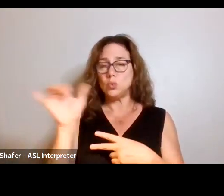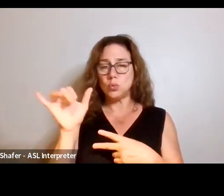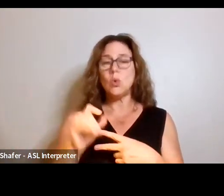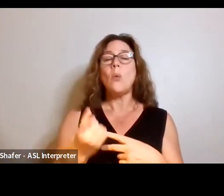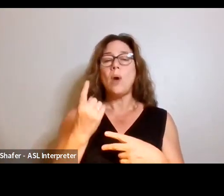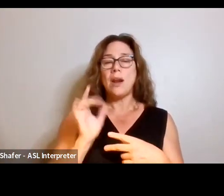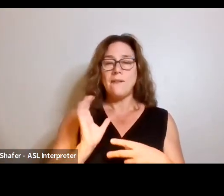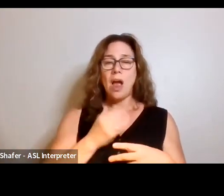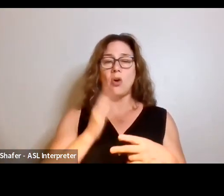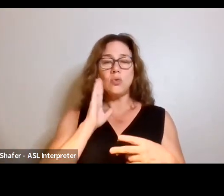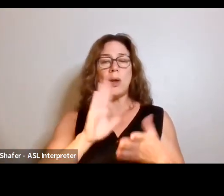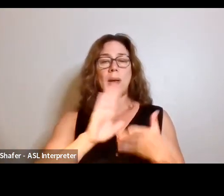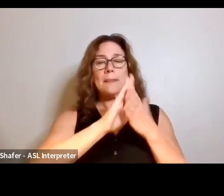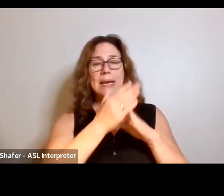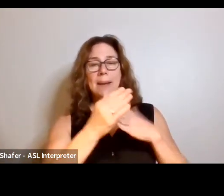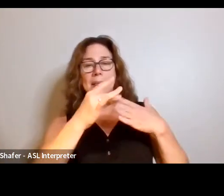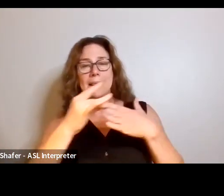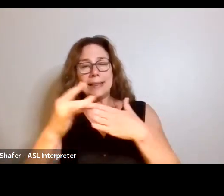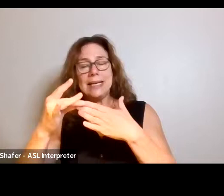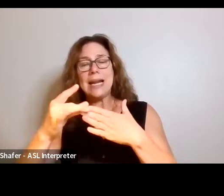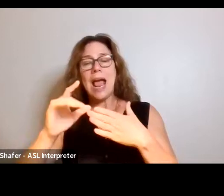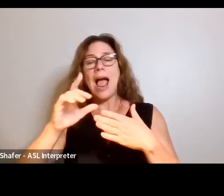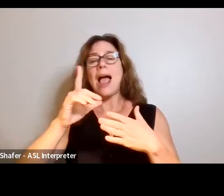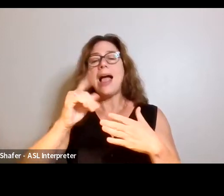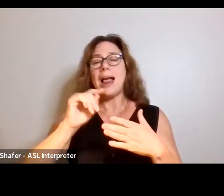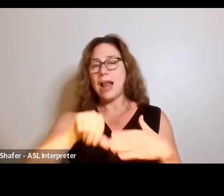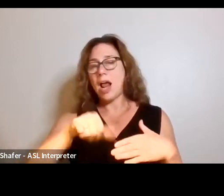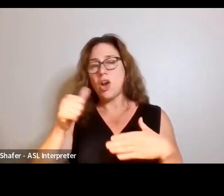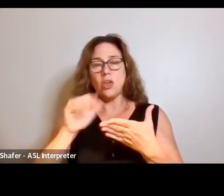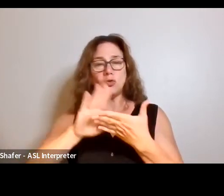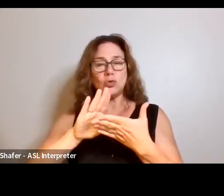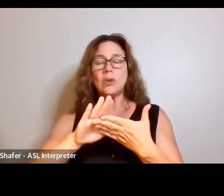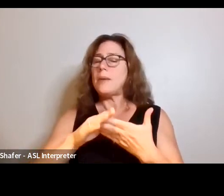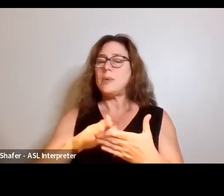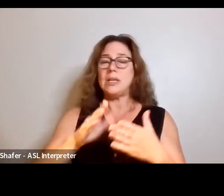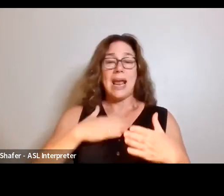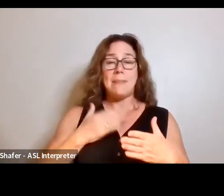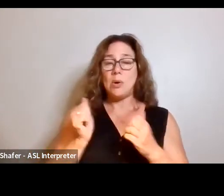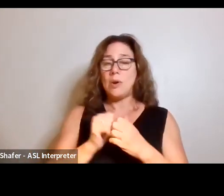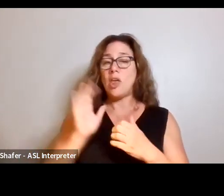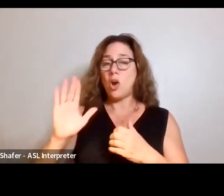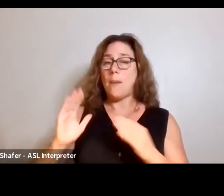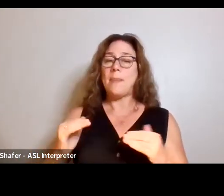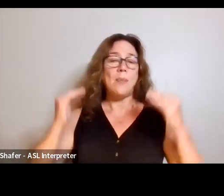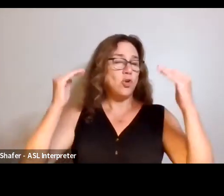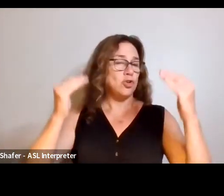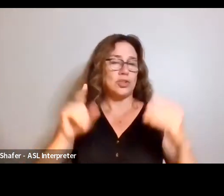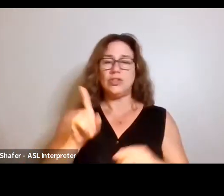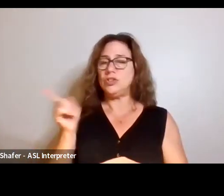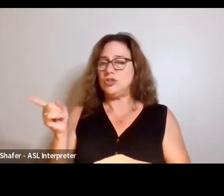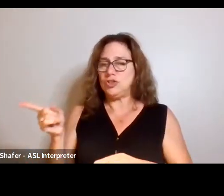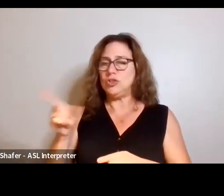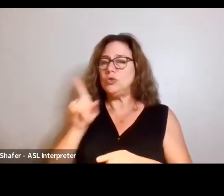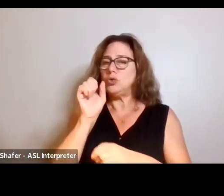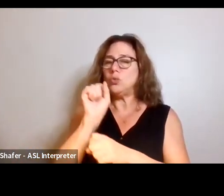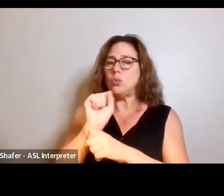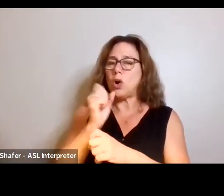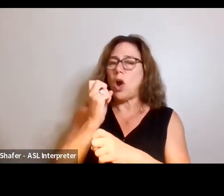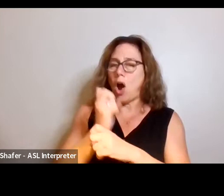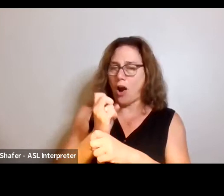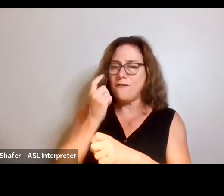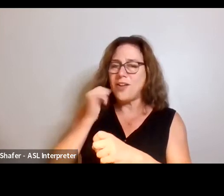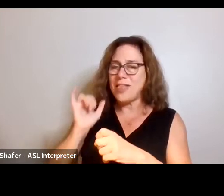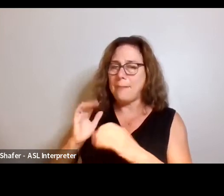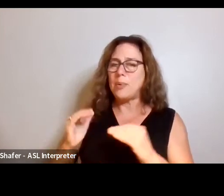the lead at another school. And so I'm very happy with her promotion. She's worked very hard for it. We welcomed our